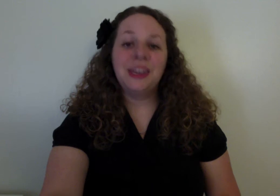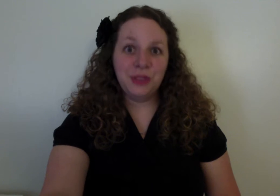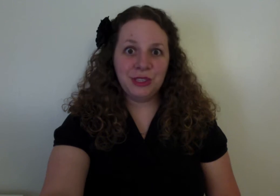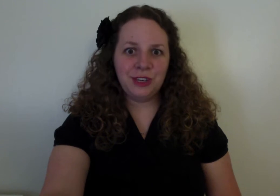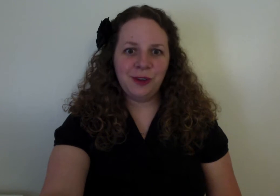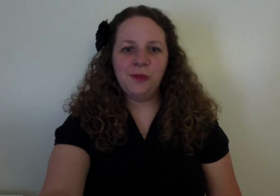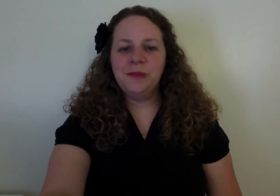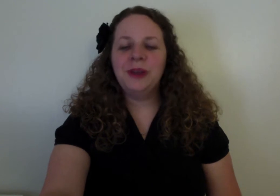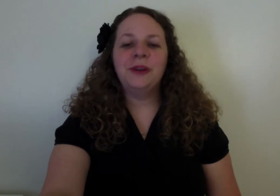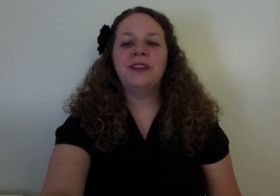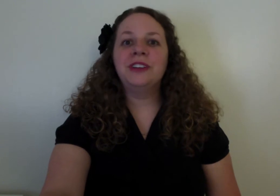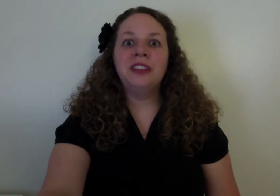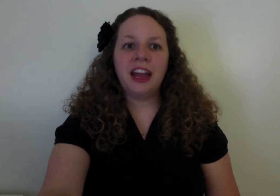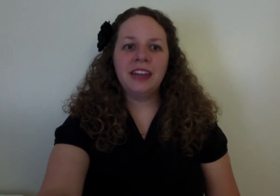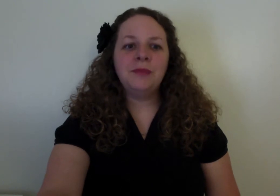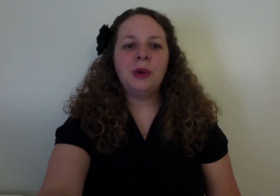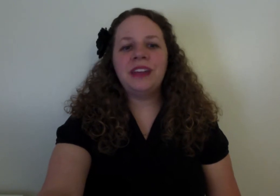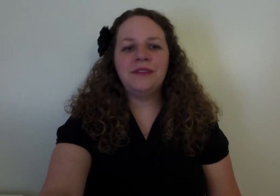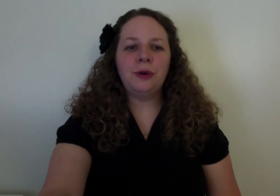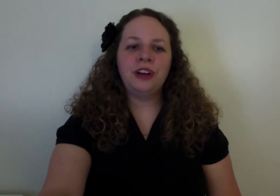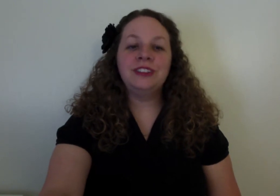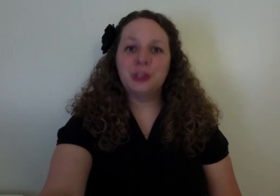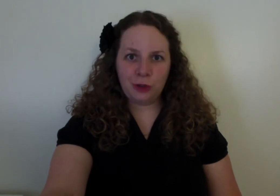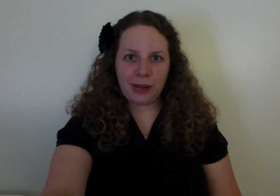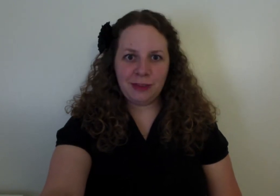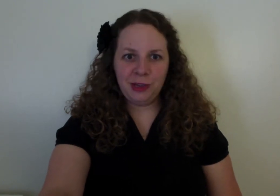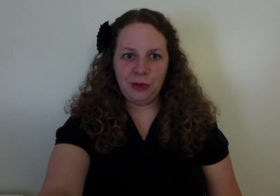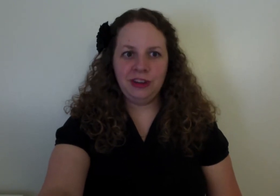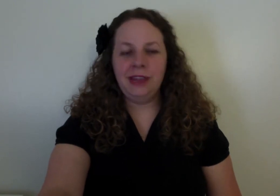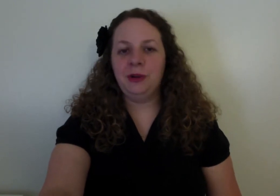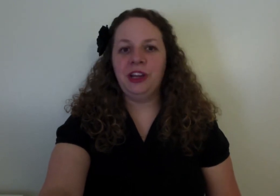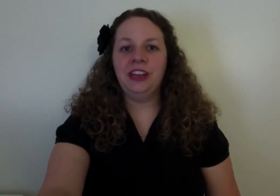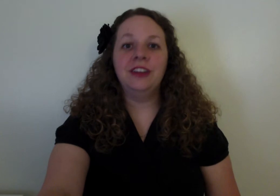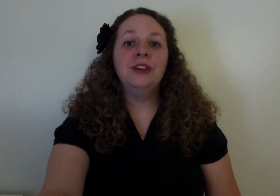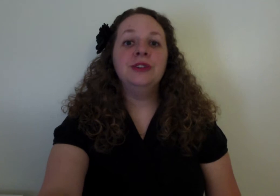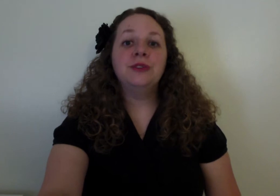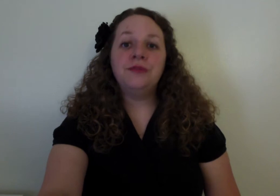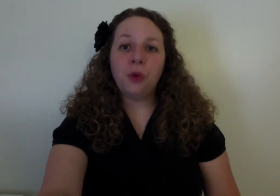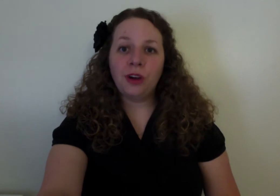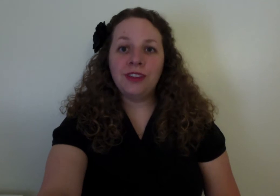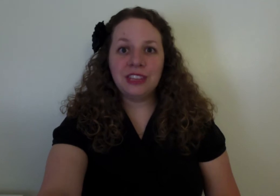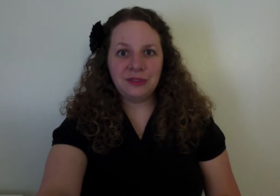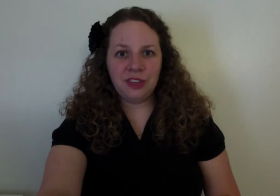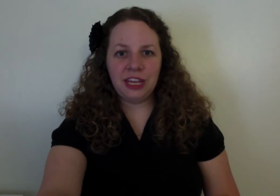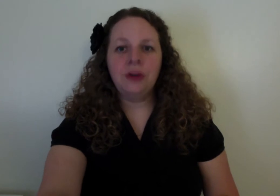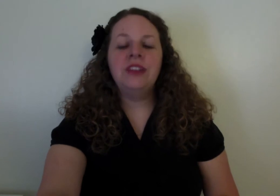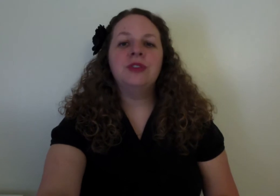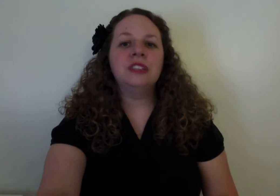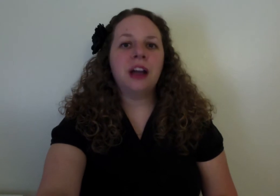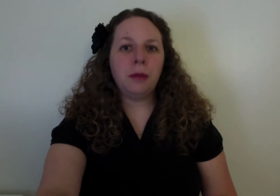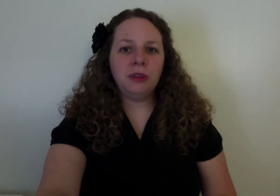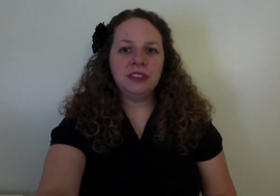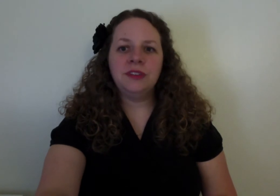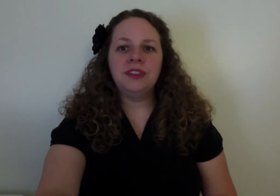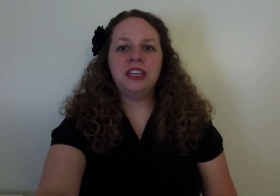In this video, we'll be going over 9.4, describing your neighborhood. So for this video, there's a couple different things that